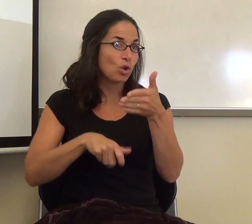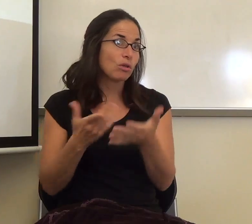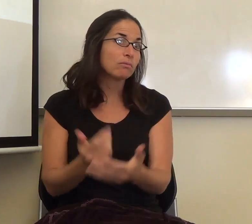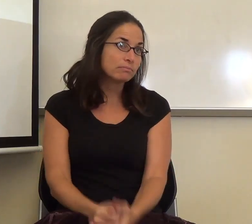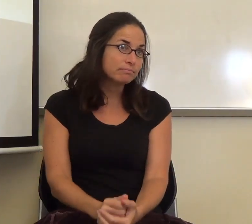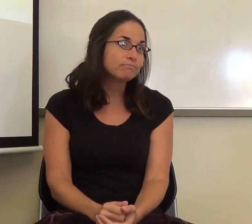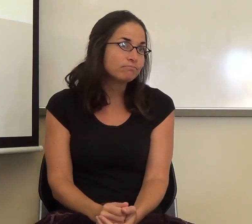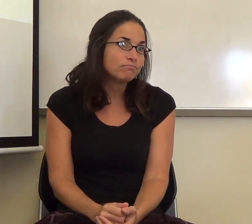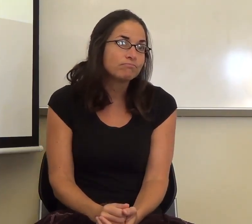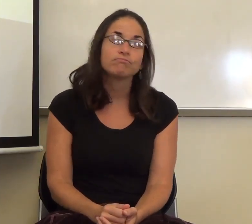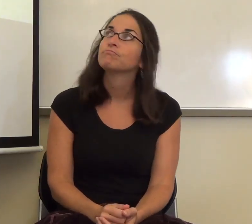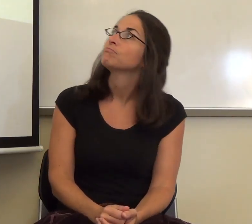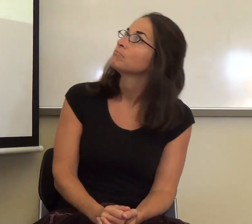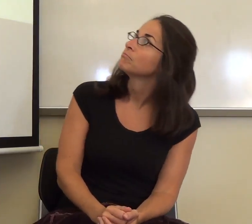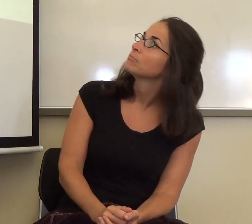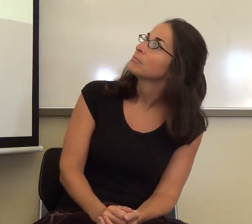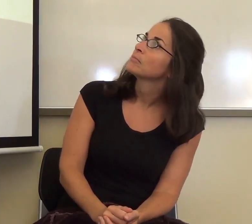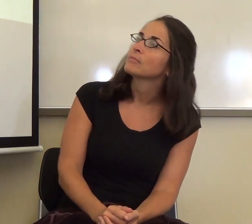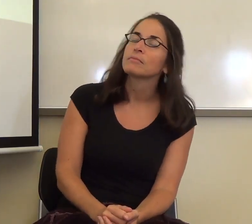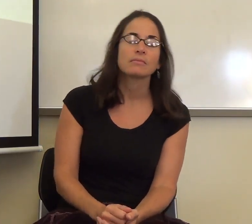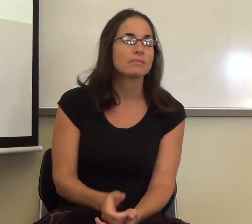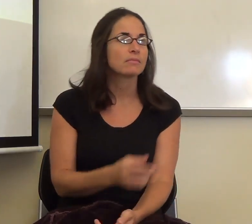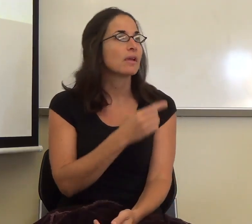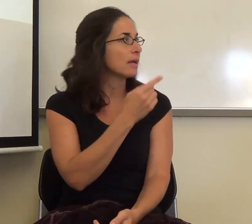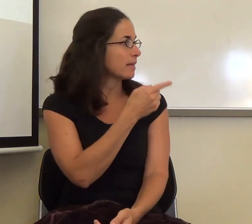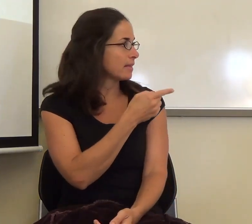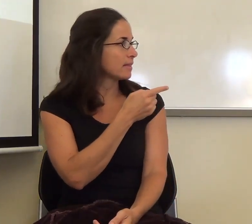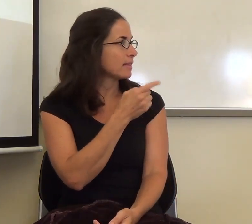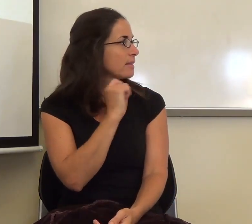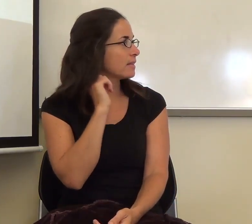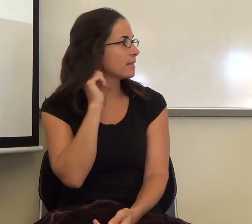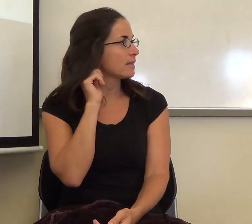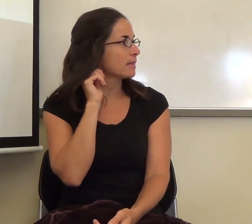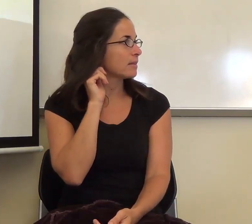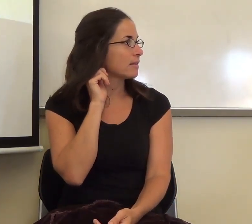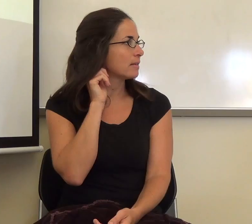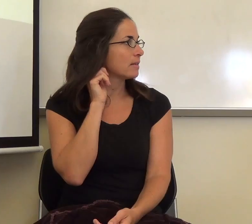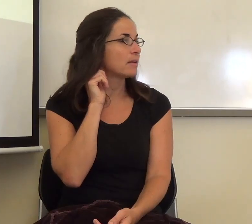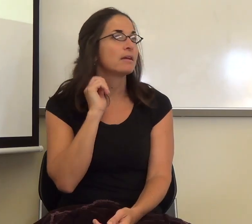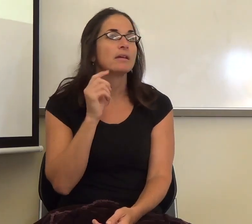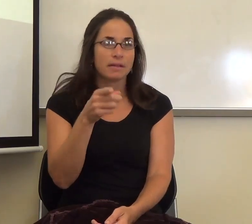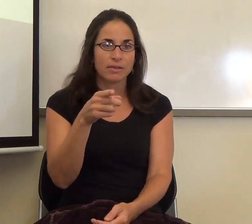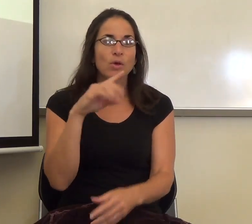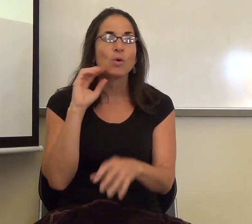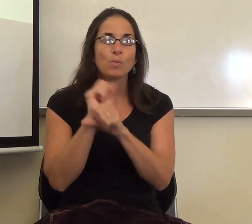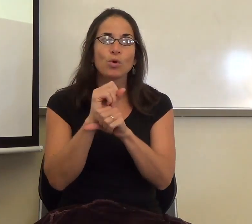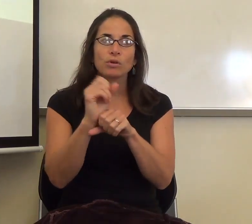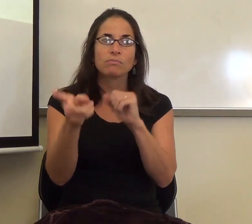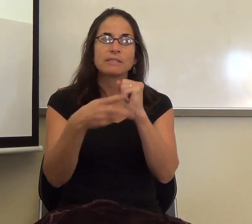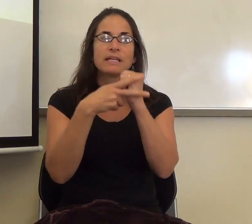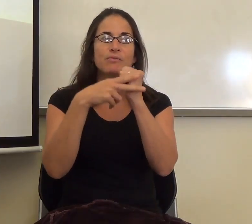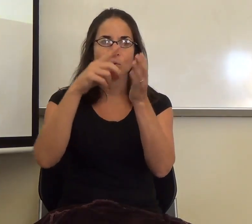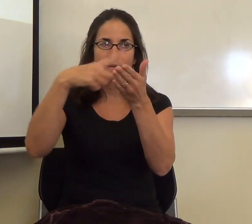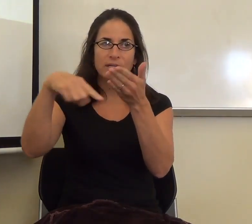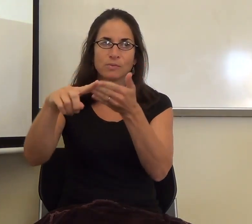one, you are not yet doing this. Remember, the homework is for next week. So you are still,